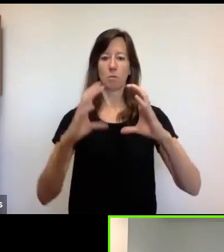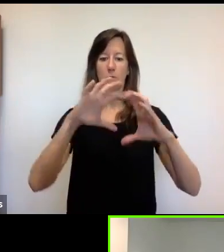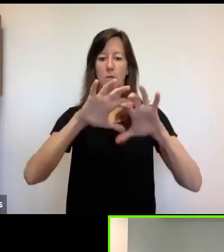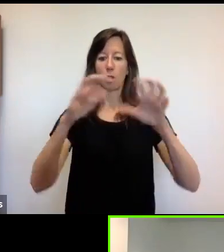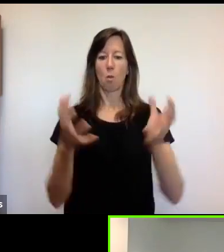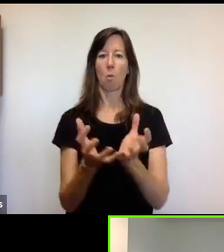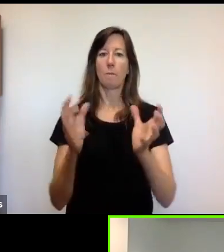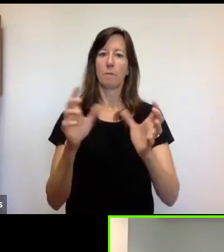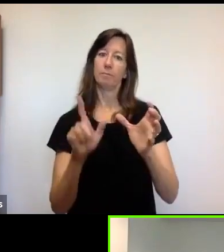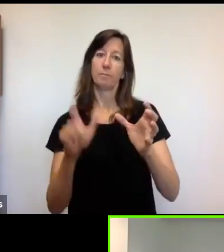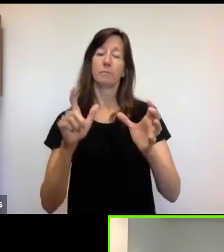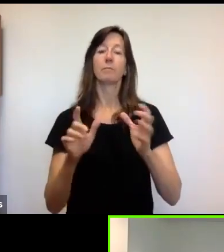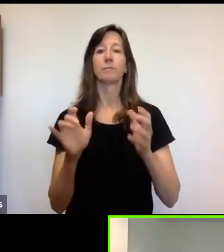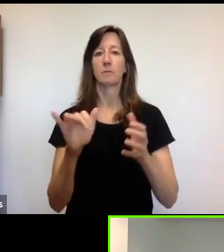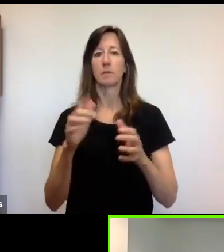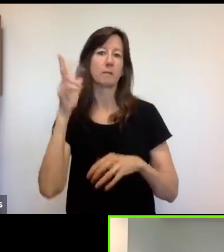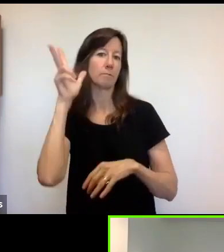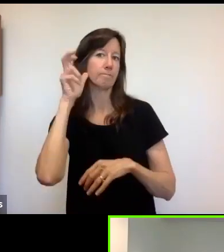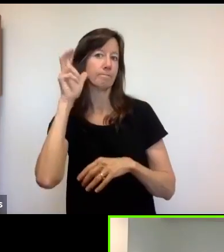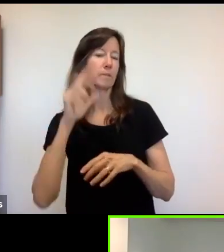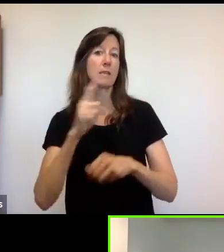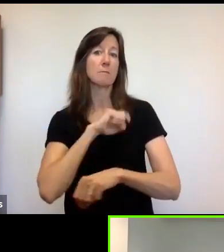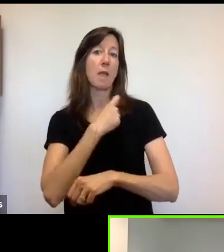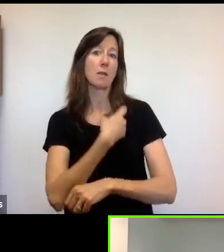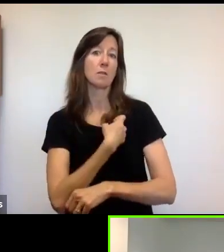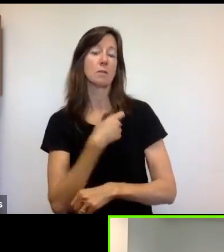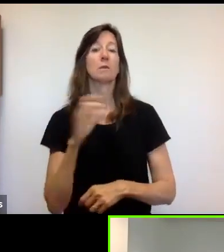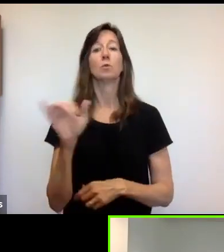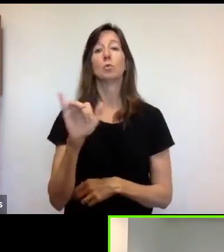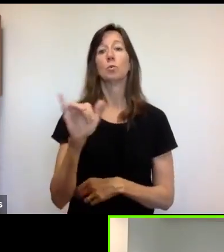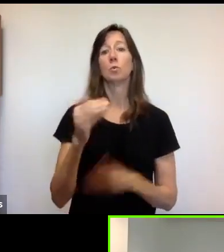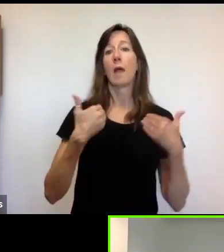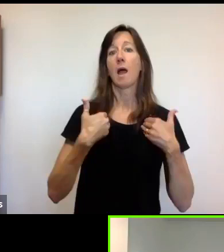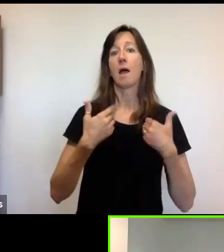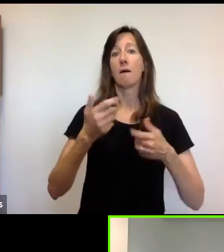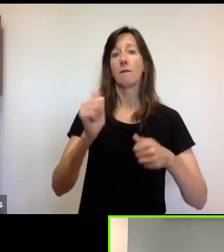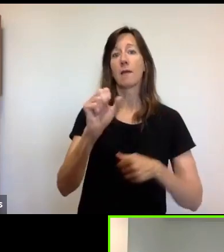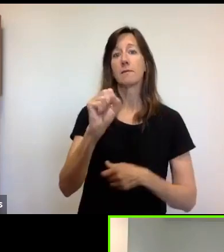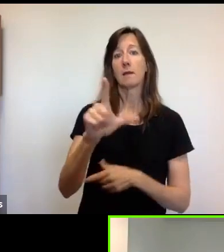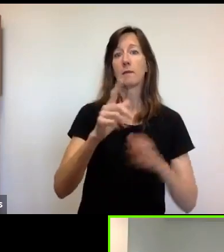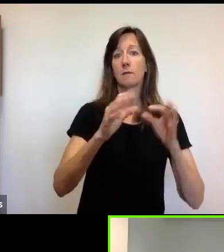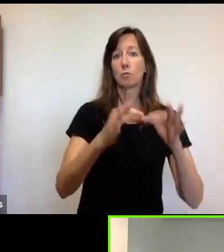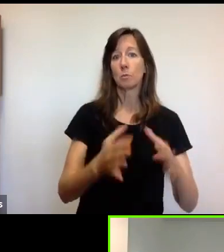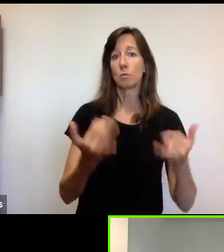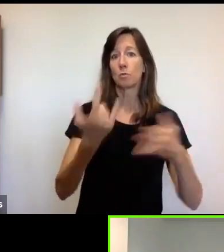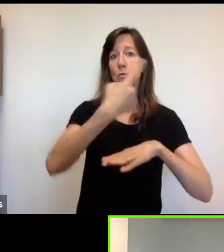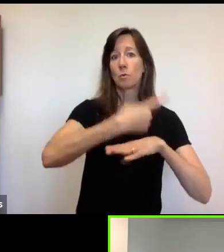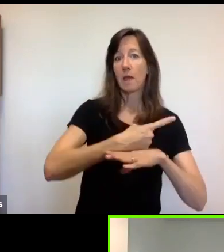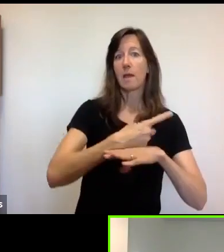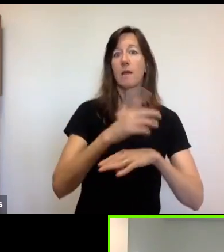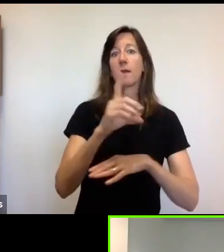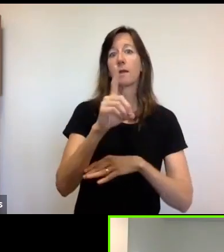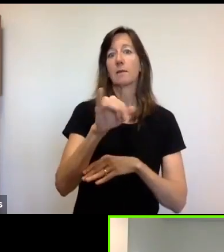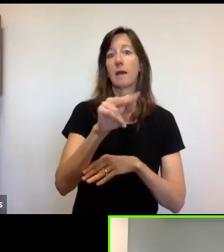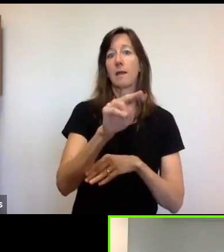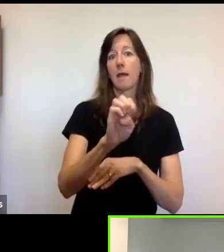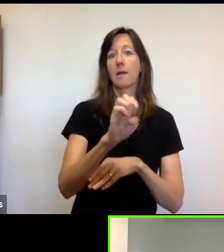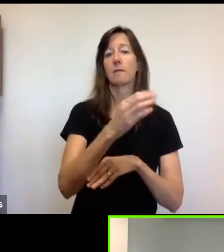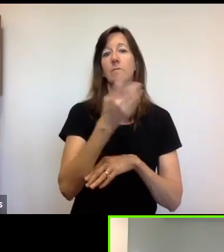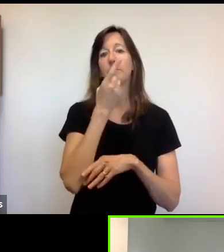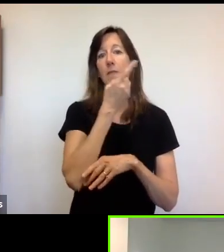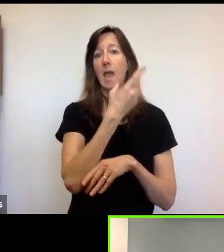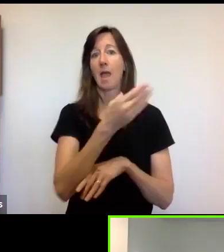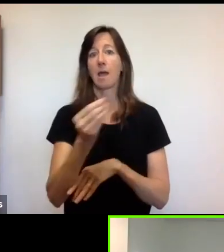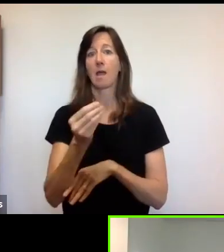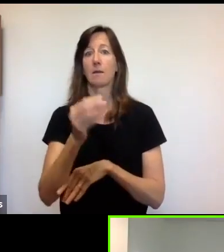our American Sign Language interpreters with us today, Diane and Roxanne. Thank you. I'll refrain from any other